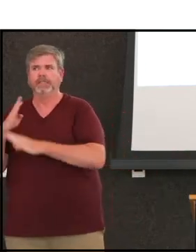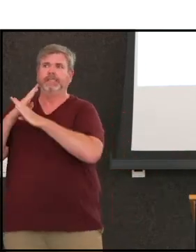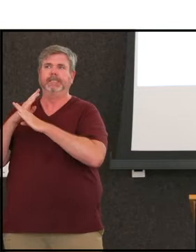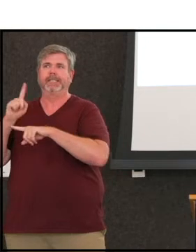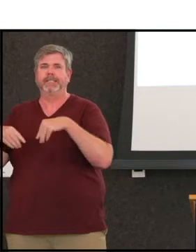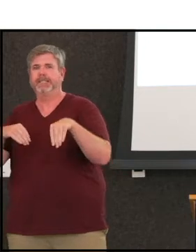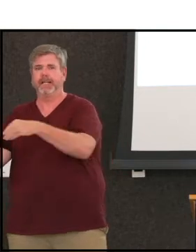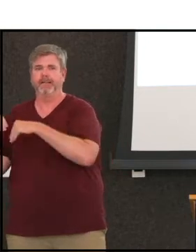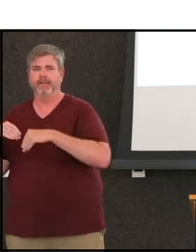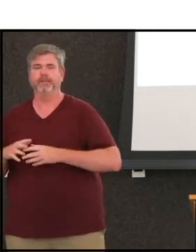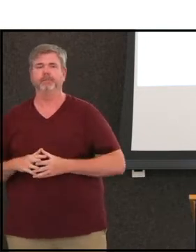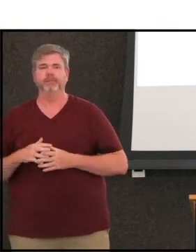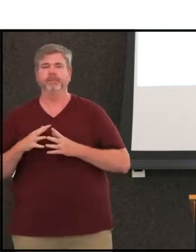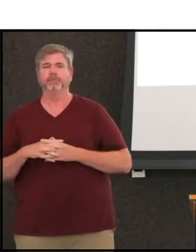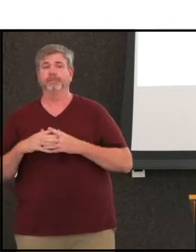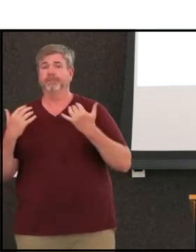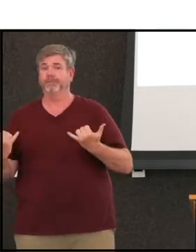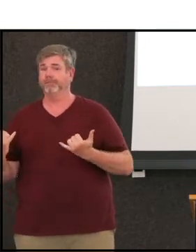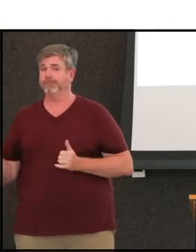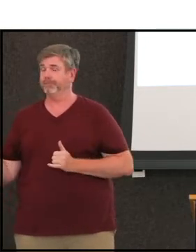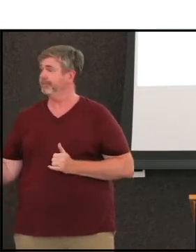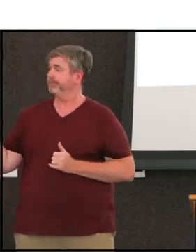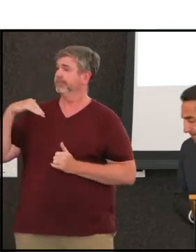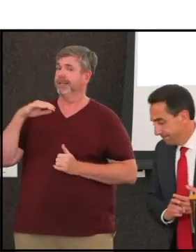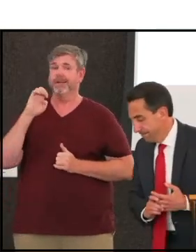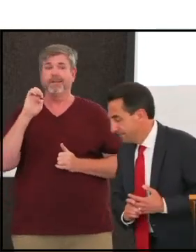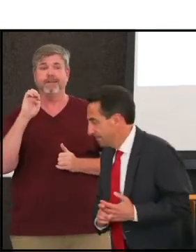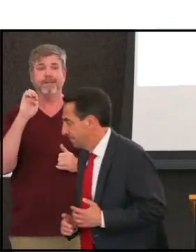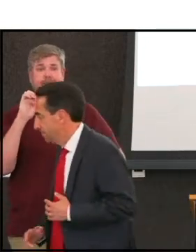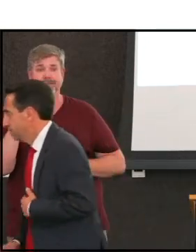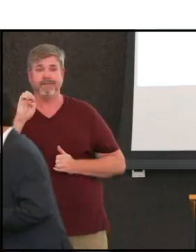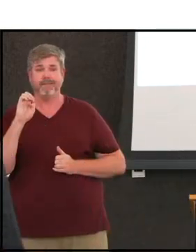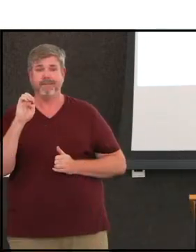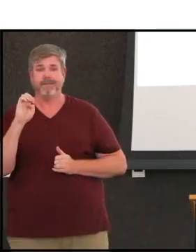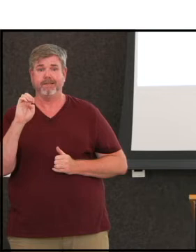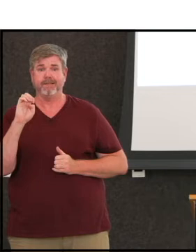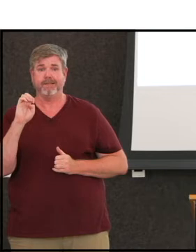talk a little bit about some of the supply side efforts we're making?